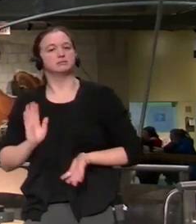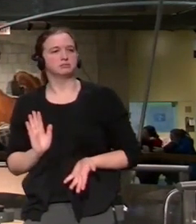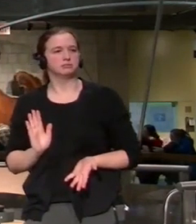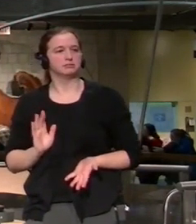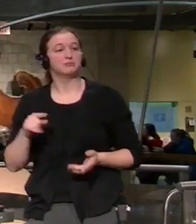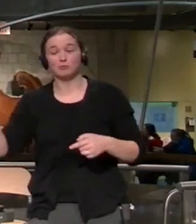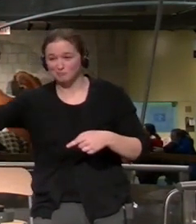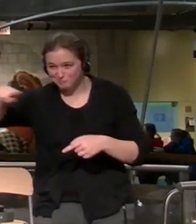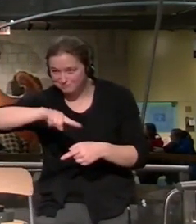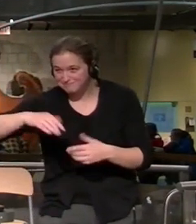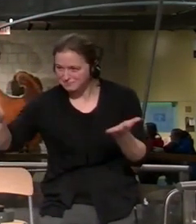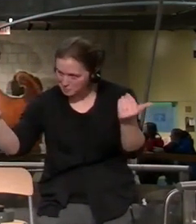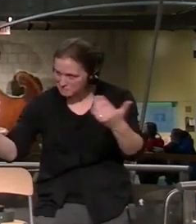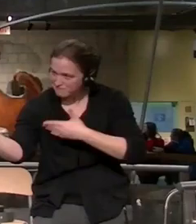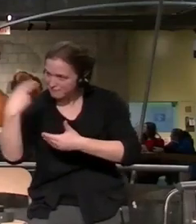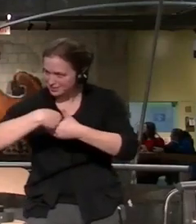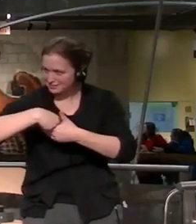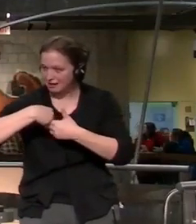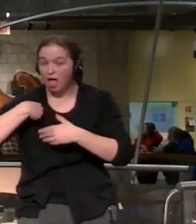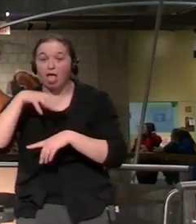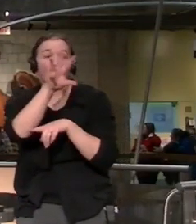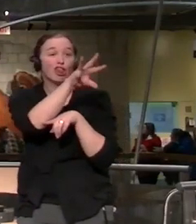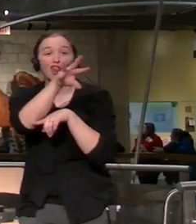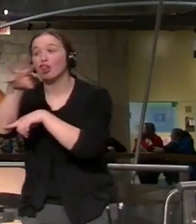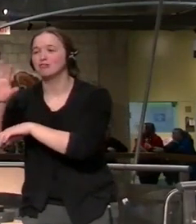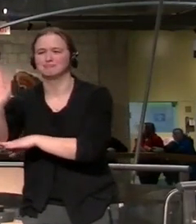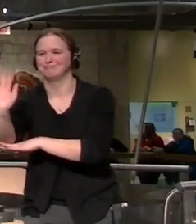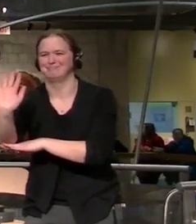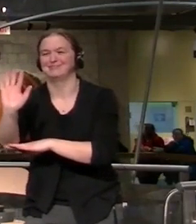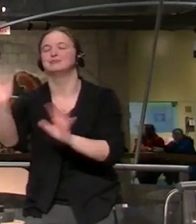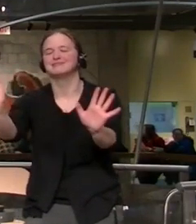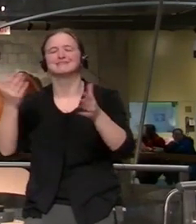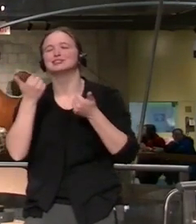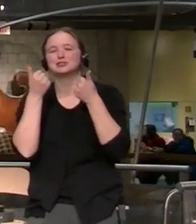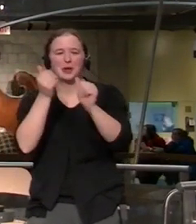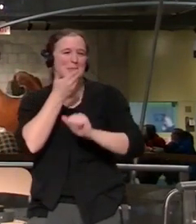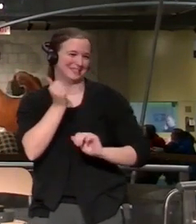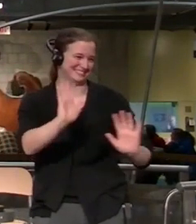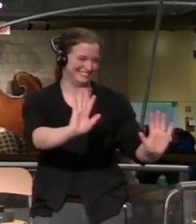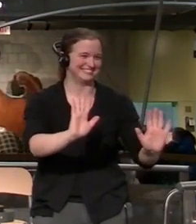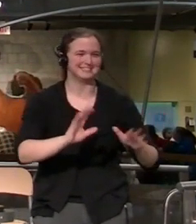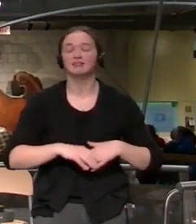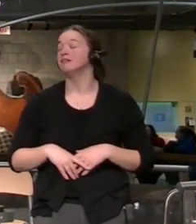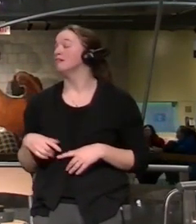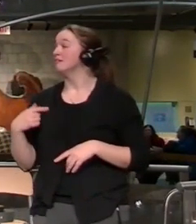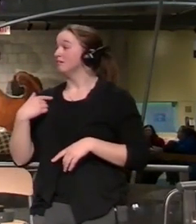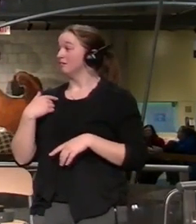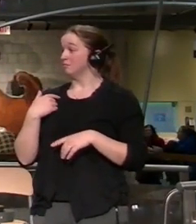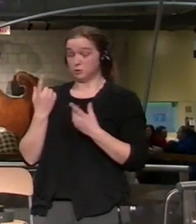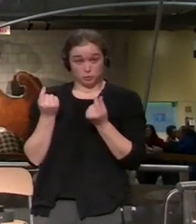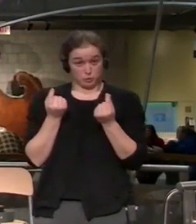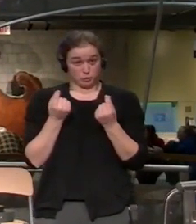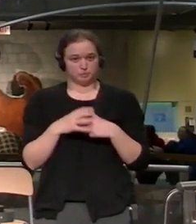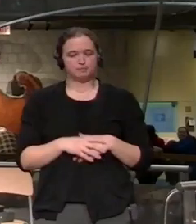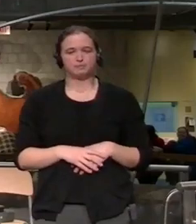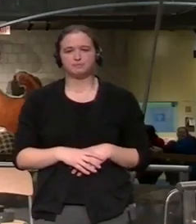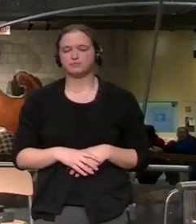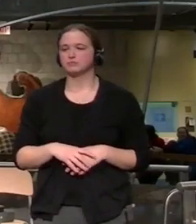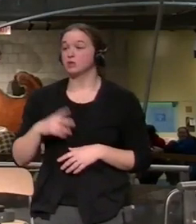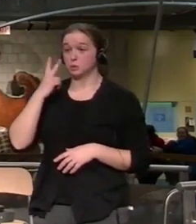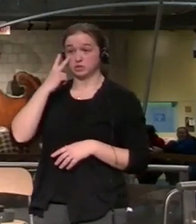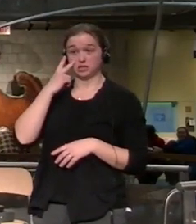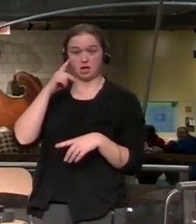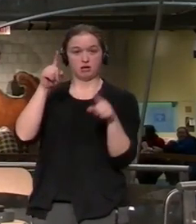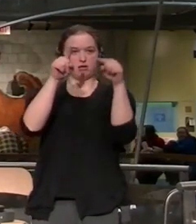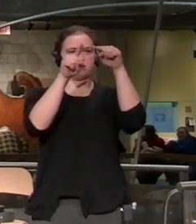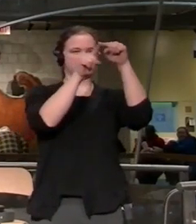to participate. Now, I'm not recording your behavior, so do the best you can. And what I want you to do is this. Every time you see the large circle, the large